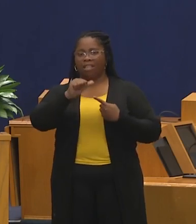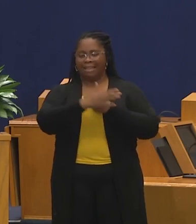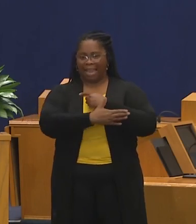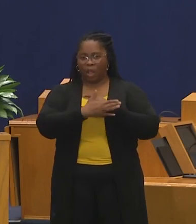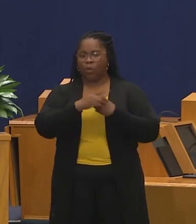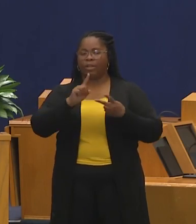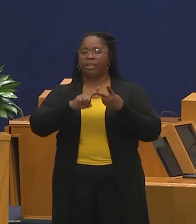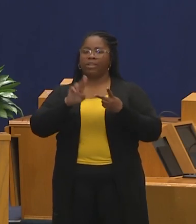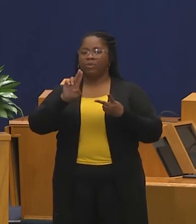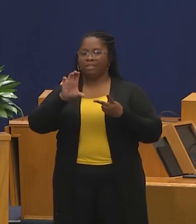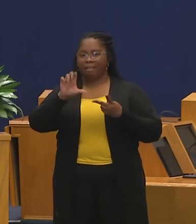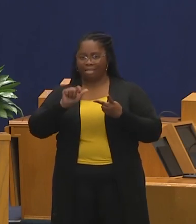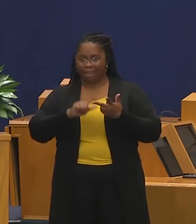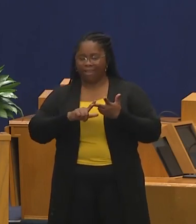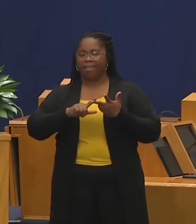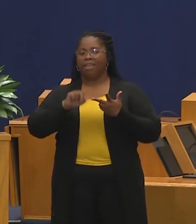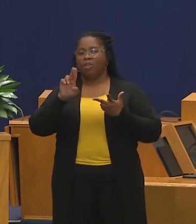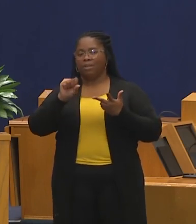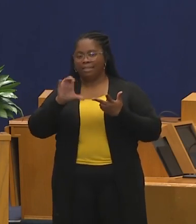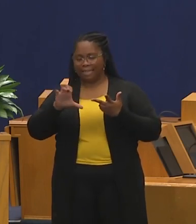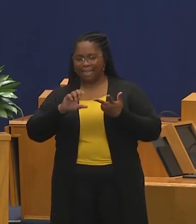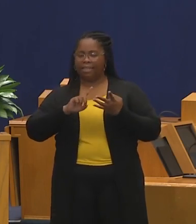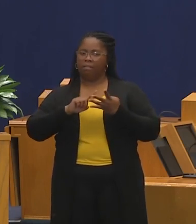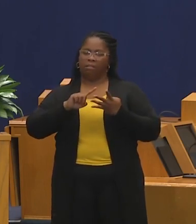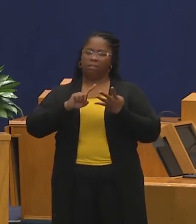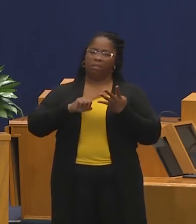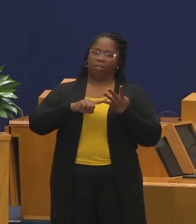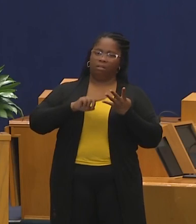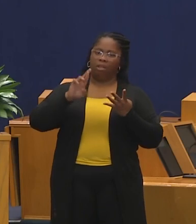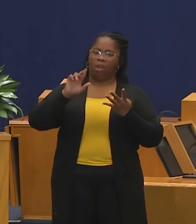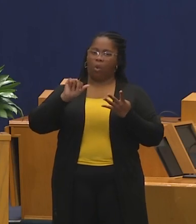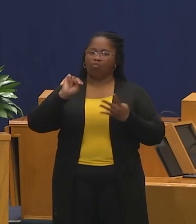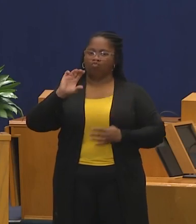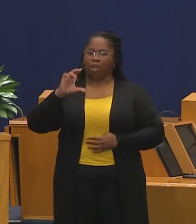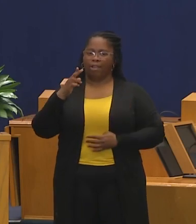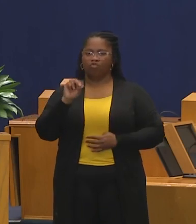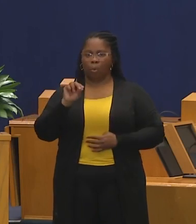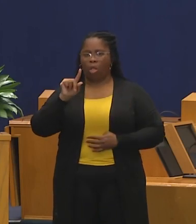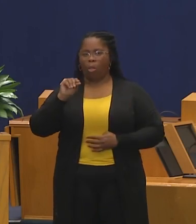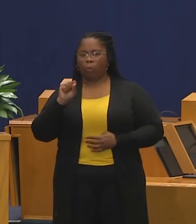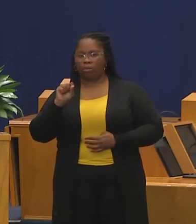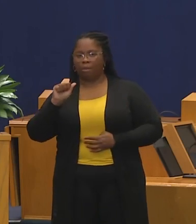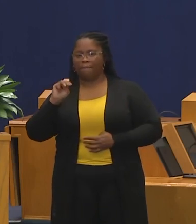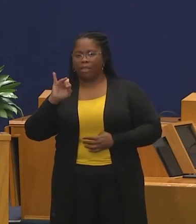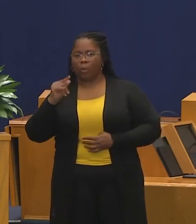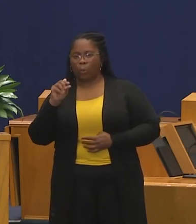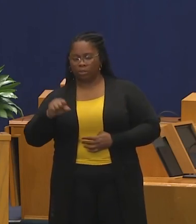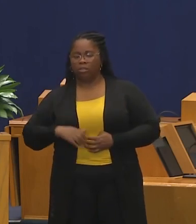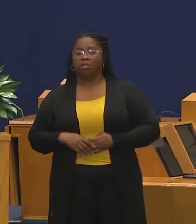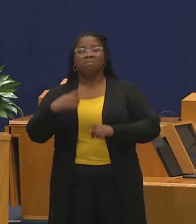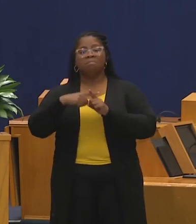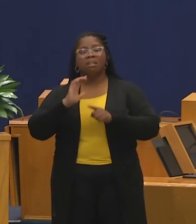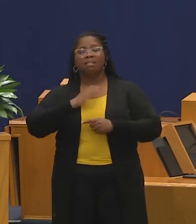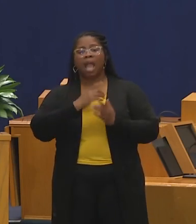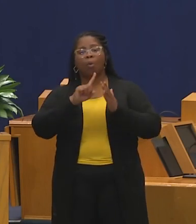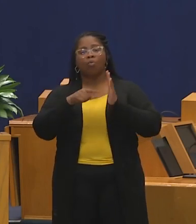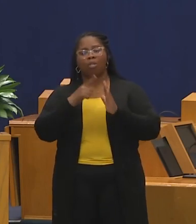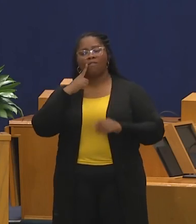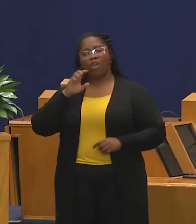UCLA Medical Center, All of You UCLA Medical Center, and Rancho Los Amigos. We also have a role in our oversight of the